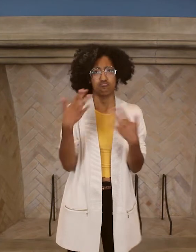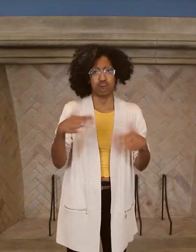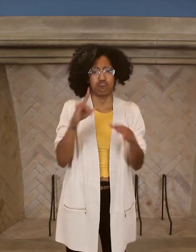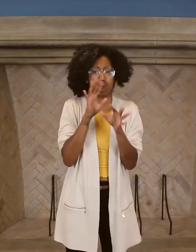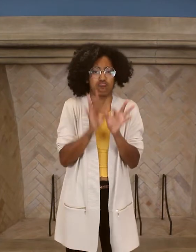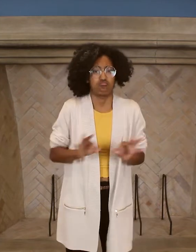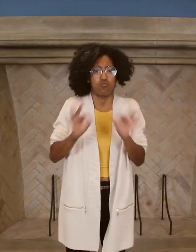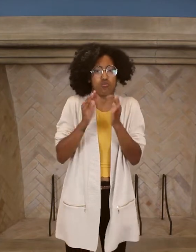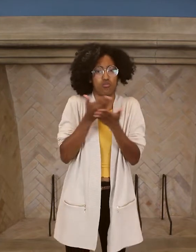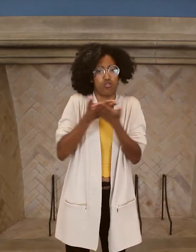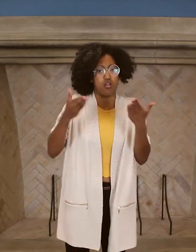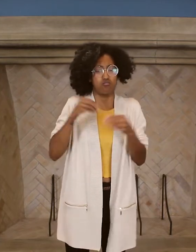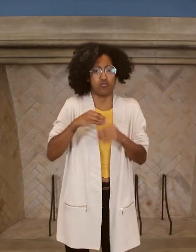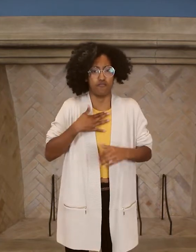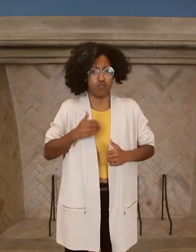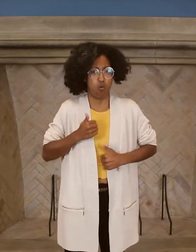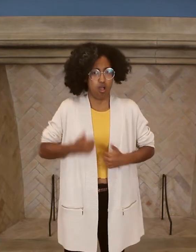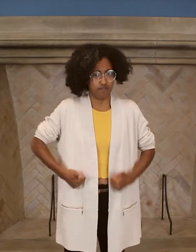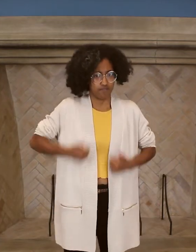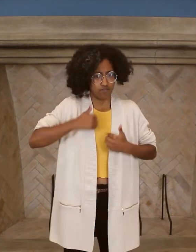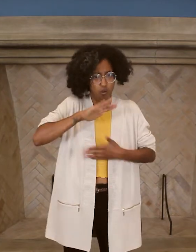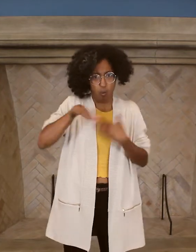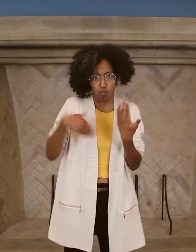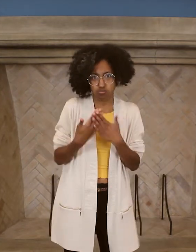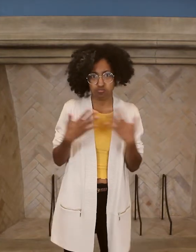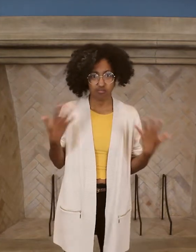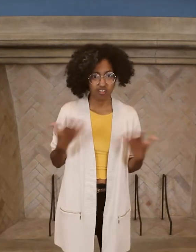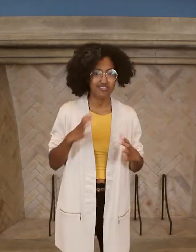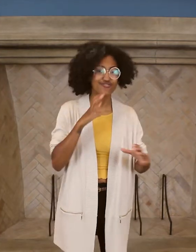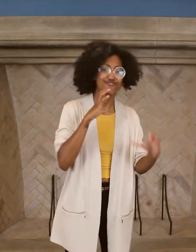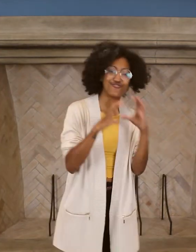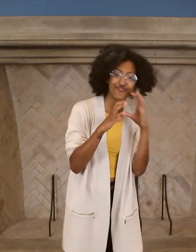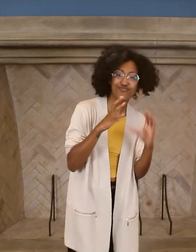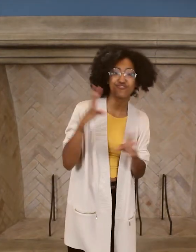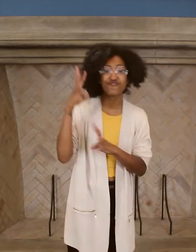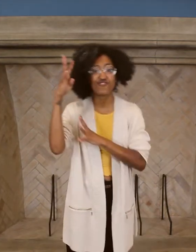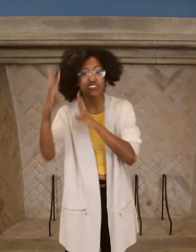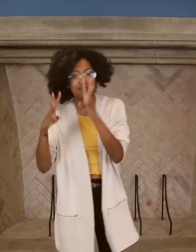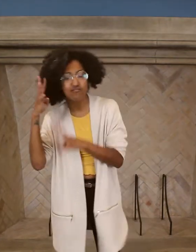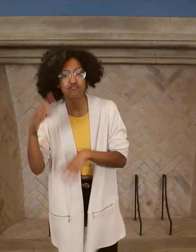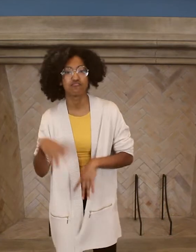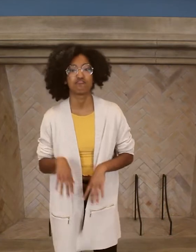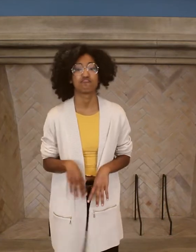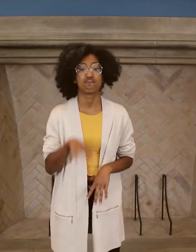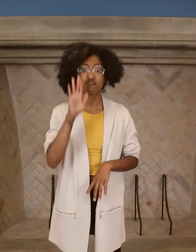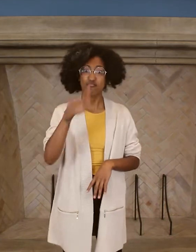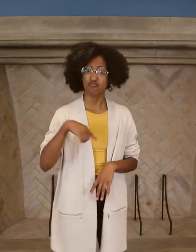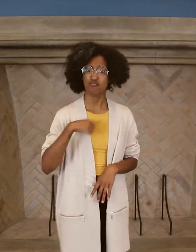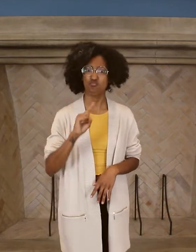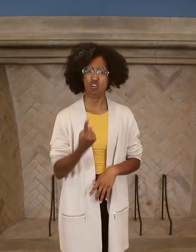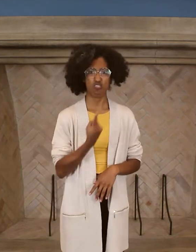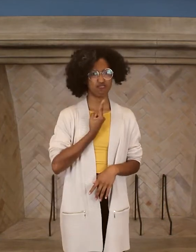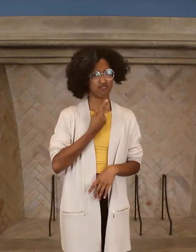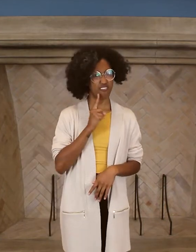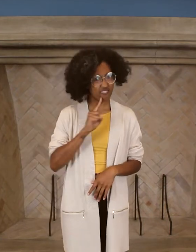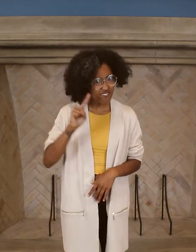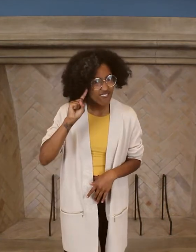The most important things in my whole life are communication and creativity. Did you know I was the only